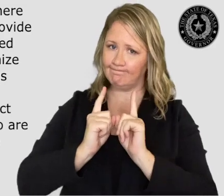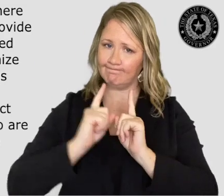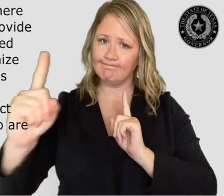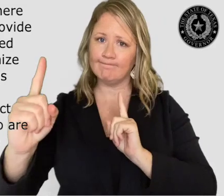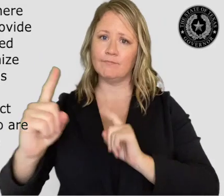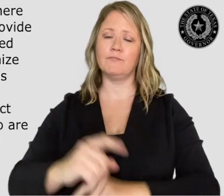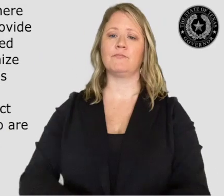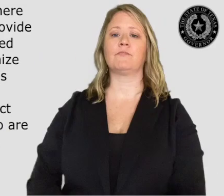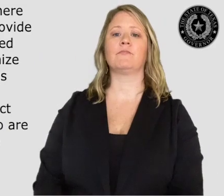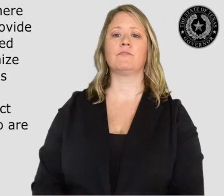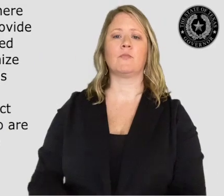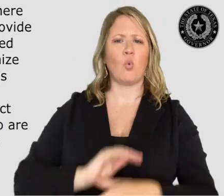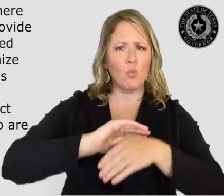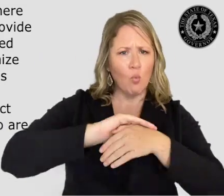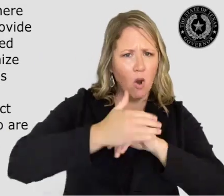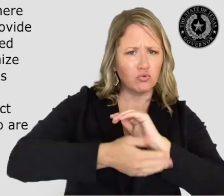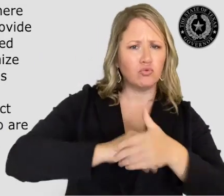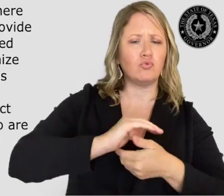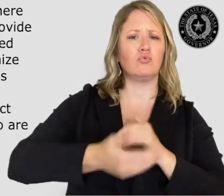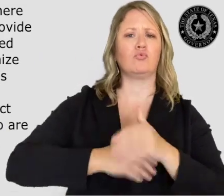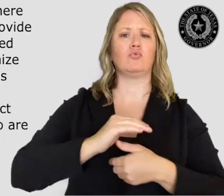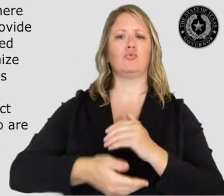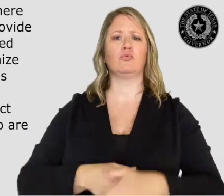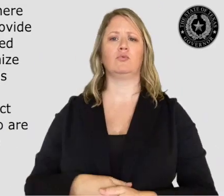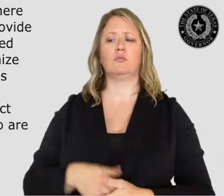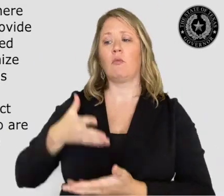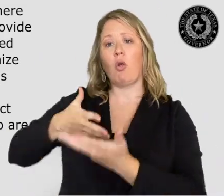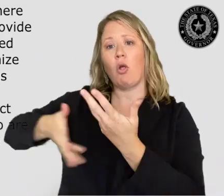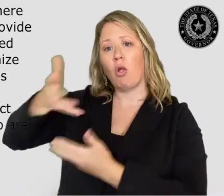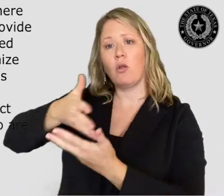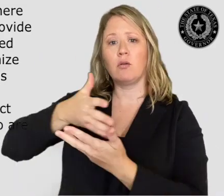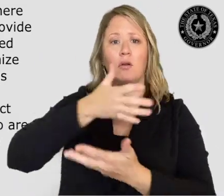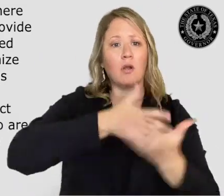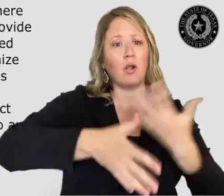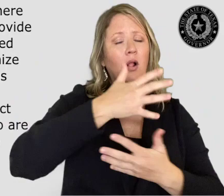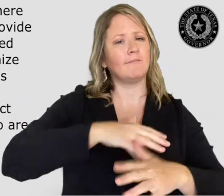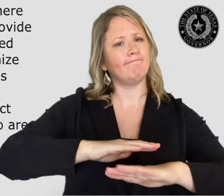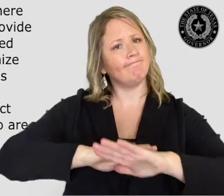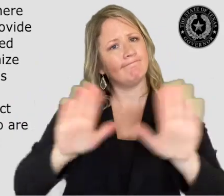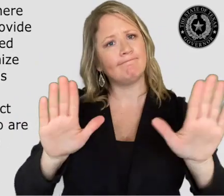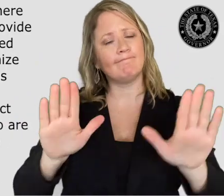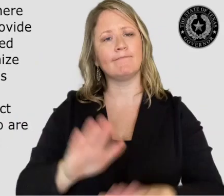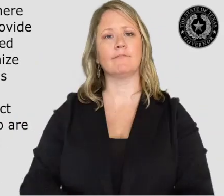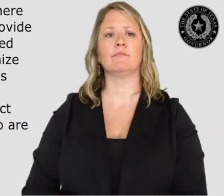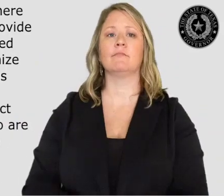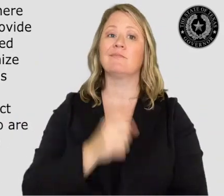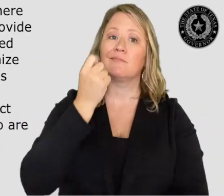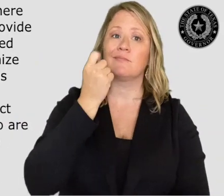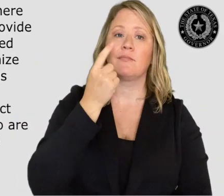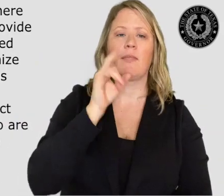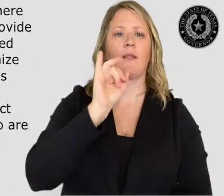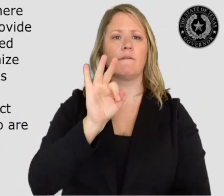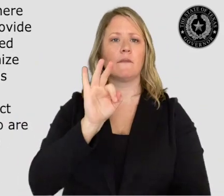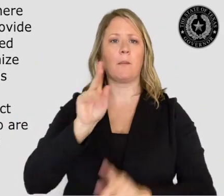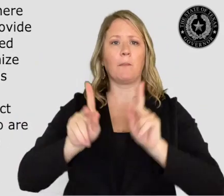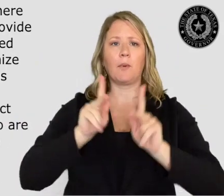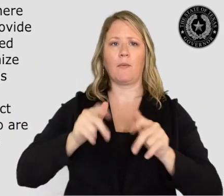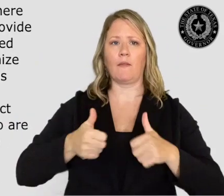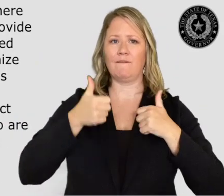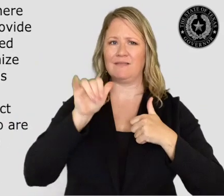and minimize in-person contact with people who are not in the same household.